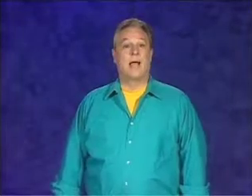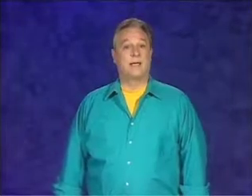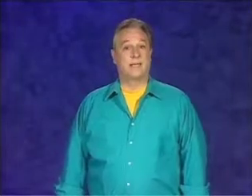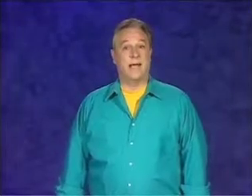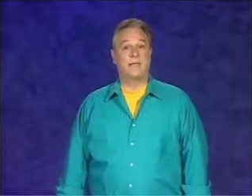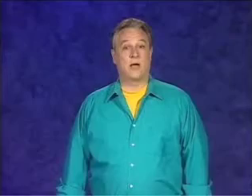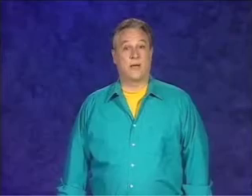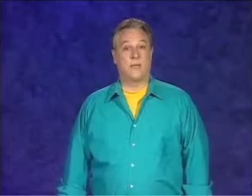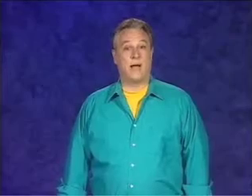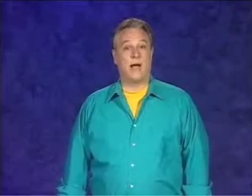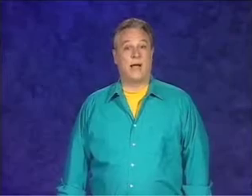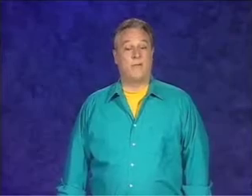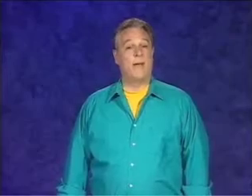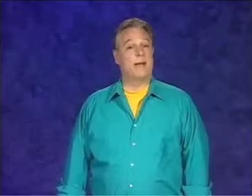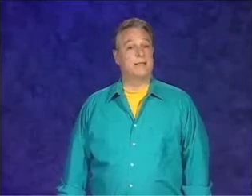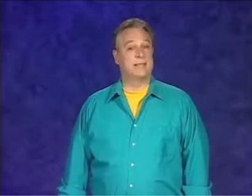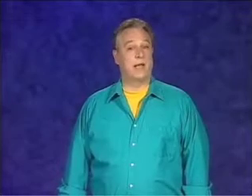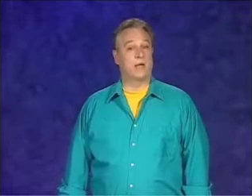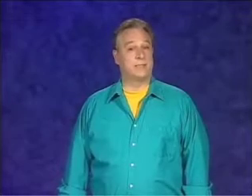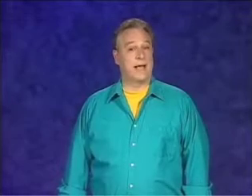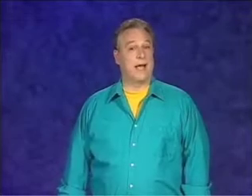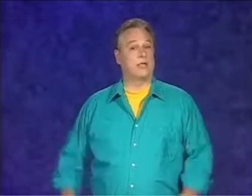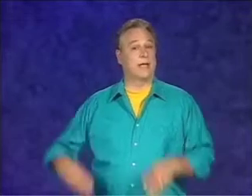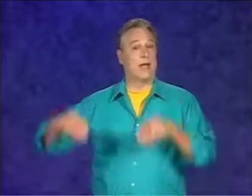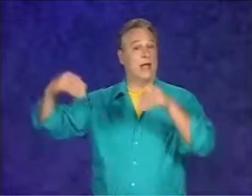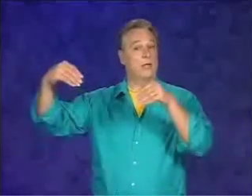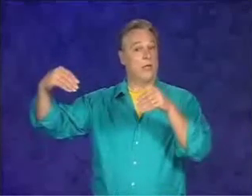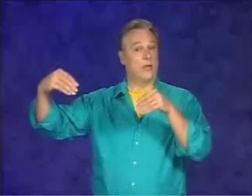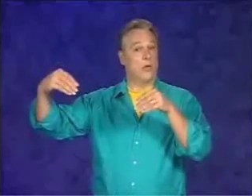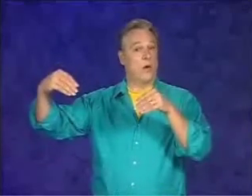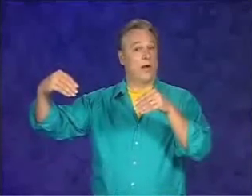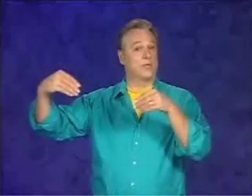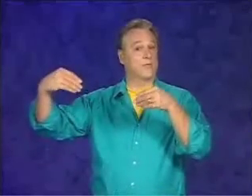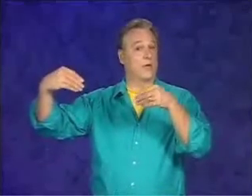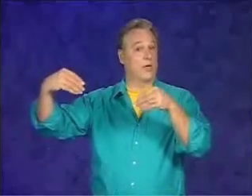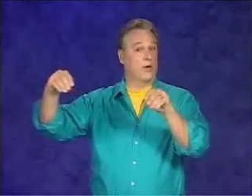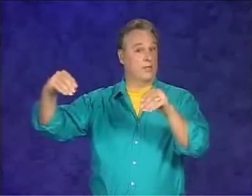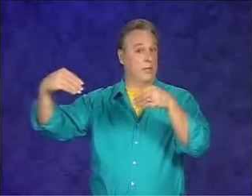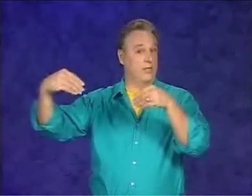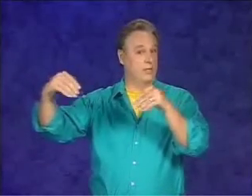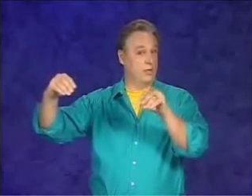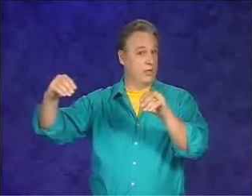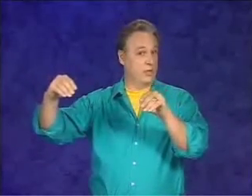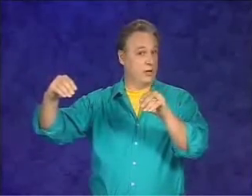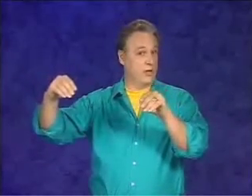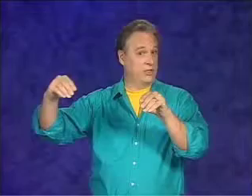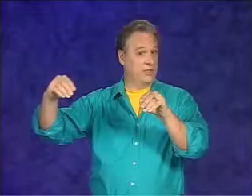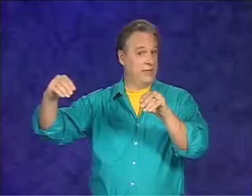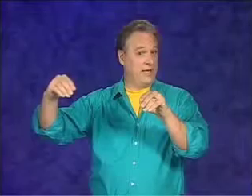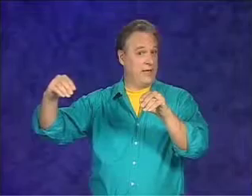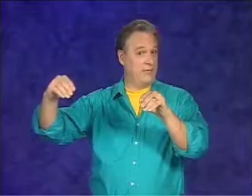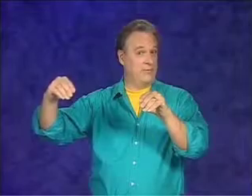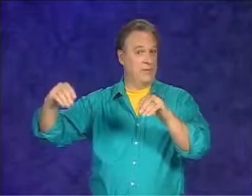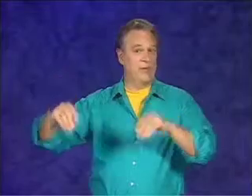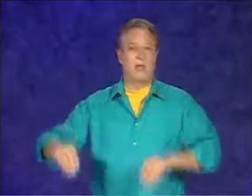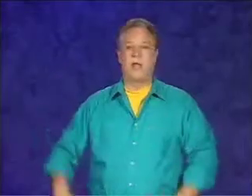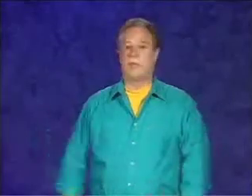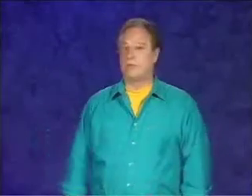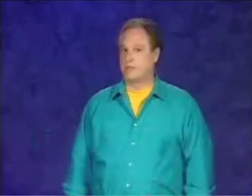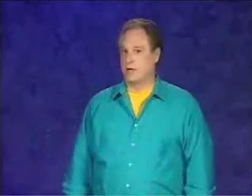In days gone by, many sellers actually held up their wares for your inspection to encourage a sale. This is